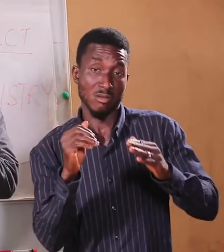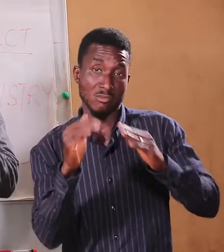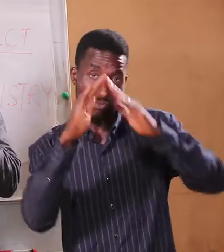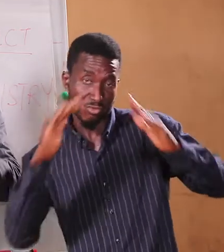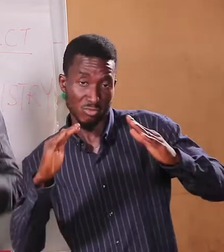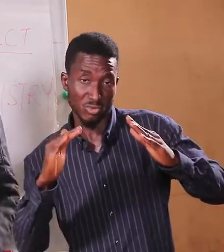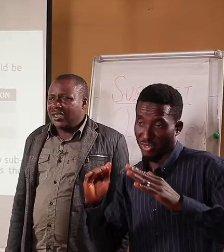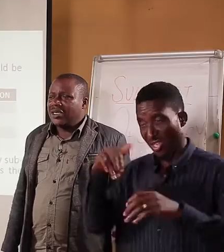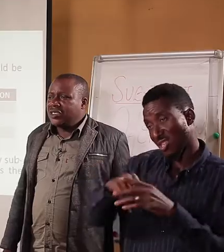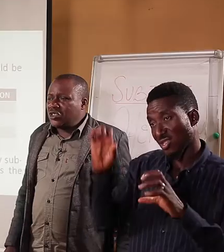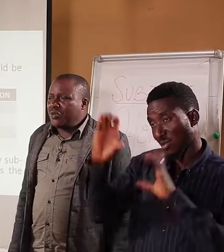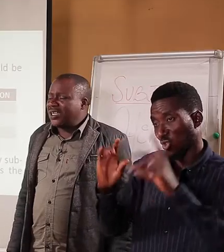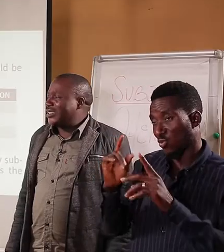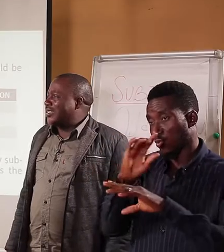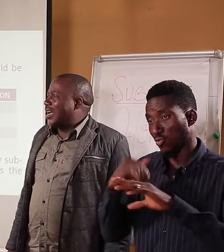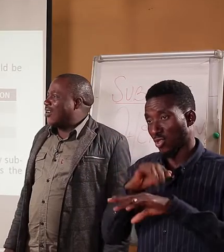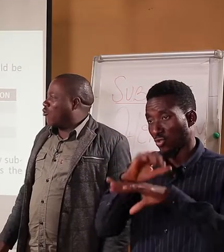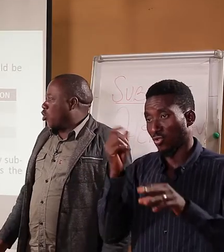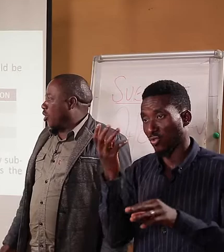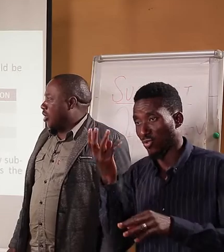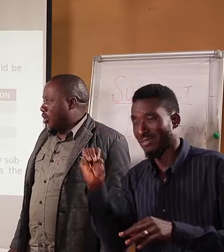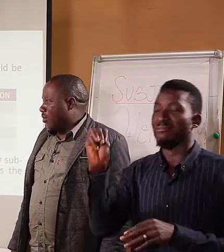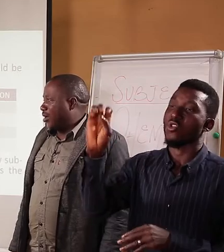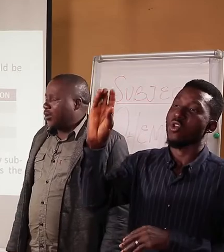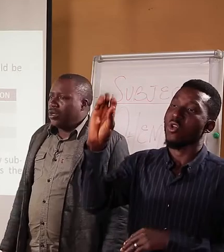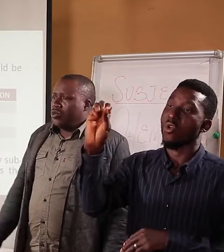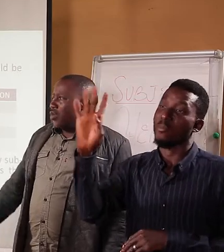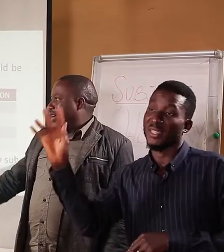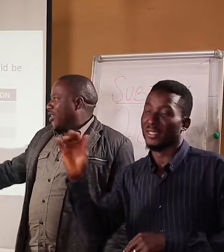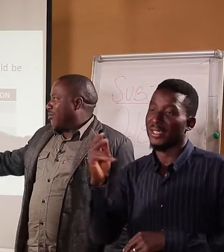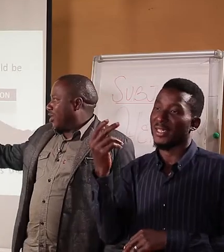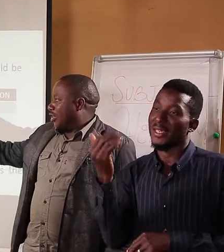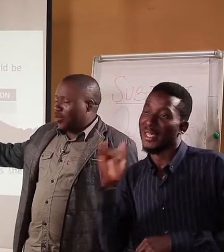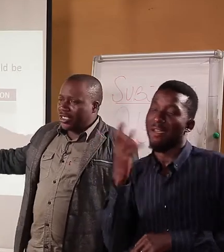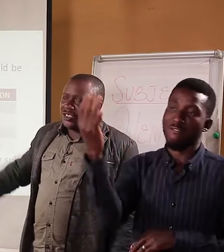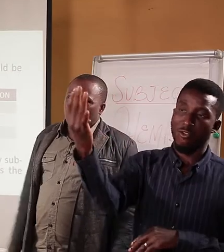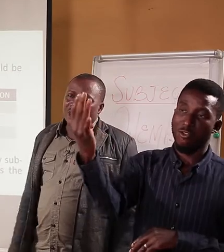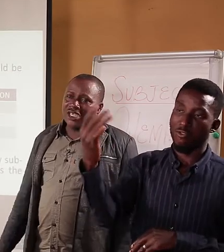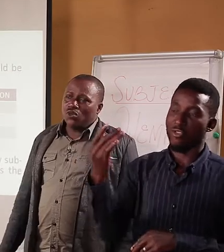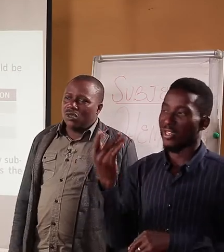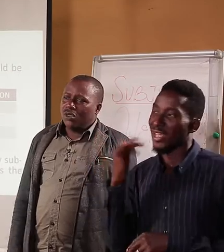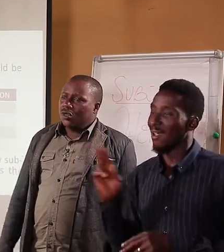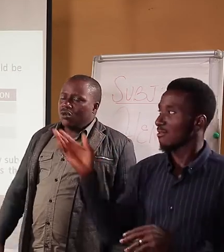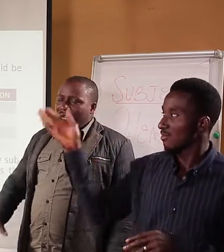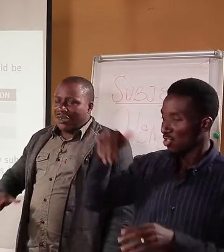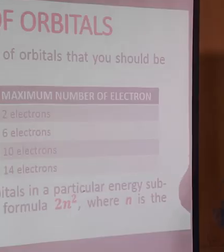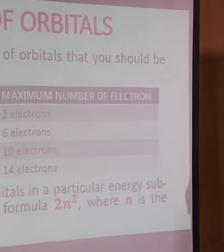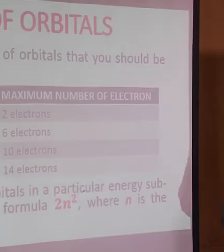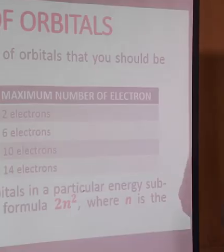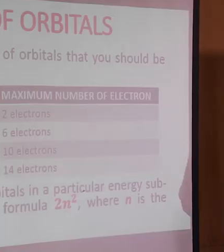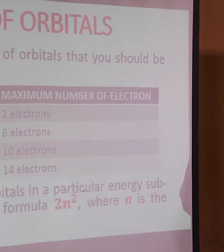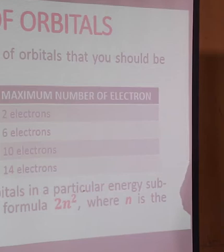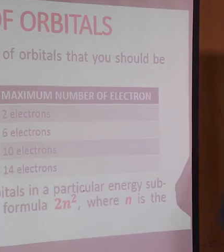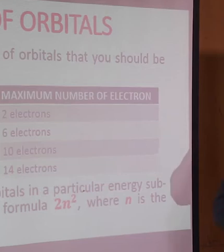chemistry as orbitals. These orbitals are 4 in number. We have them, as you can see from the table. We have the